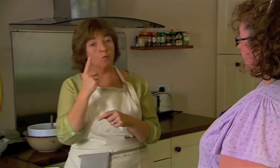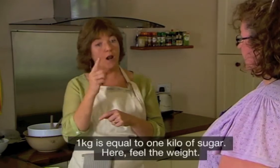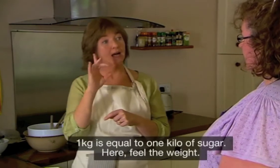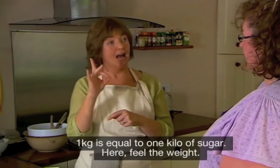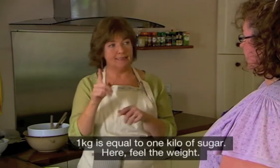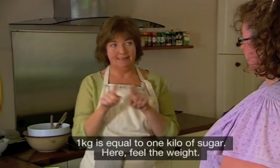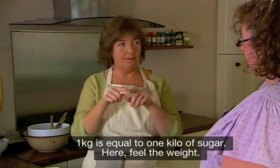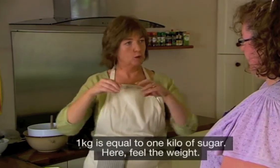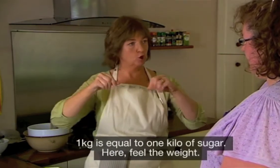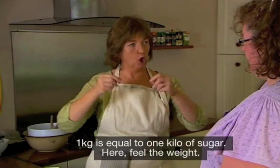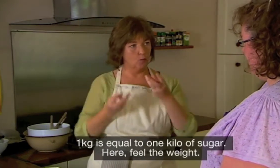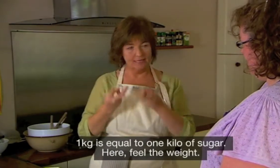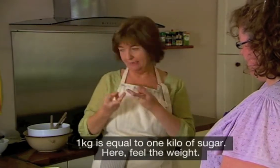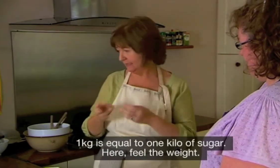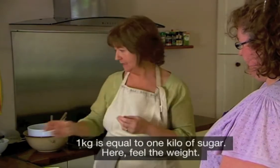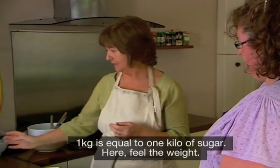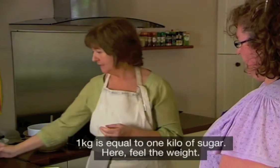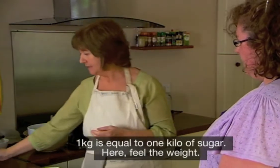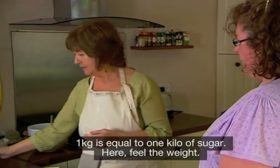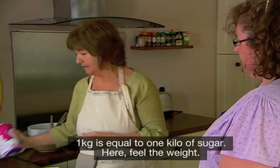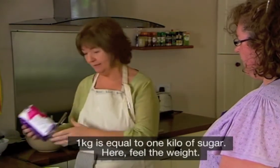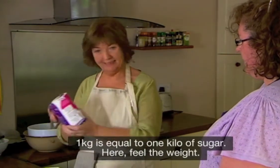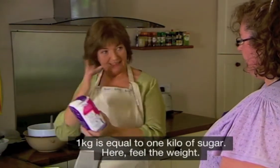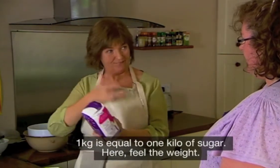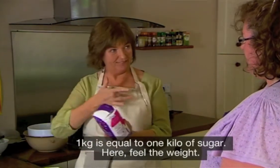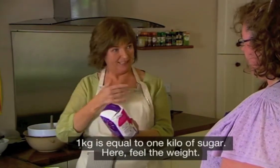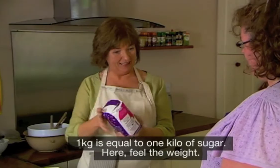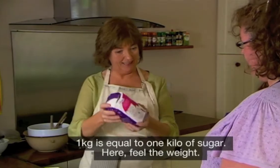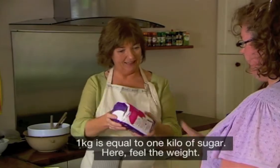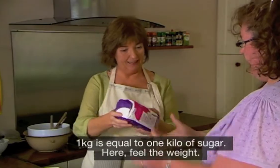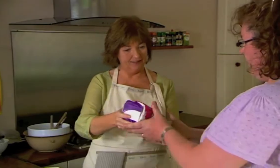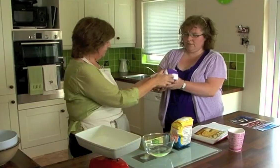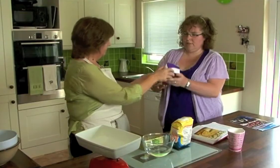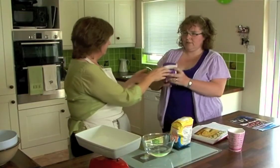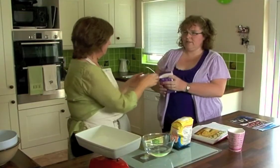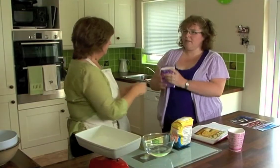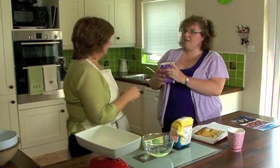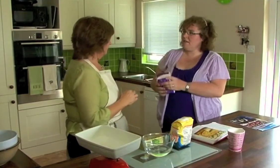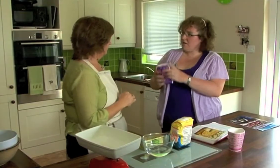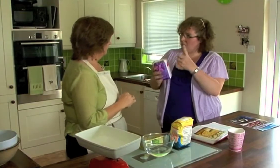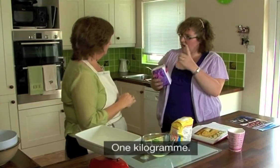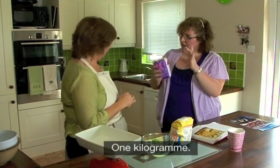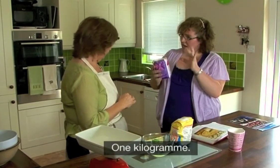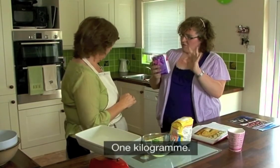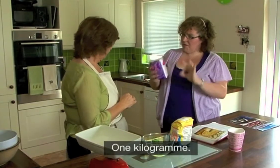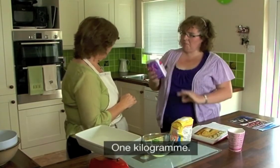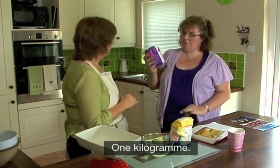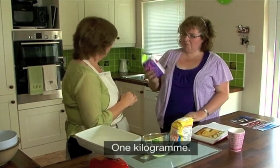1 kilogram is equal to 1 kilo of sugar. Here, feel the weight. 1 kilogram,